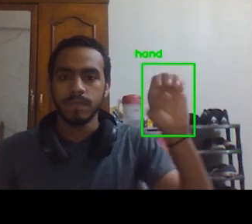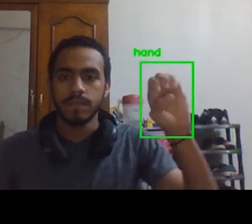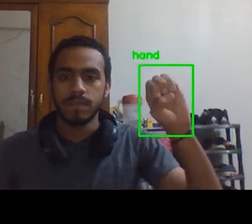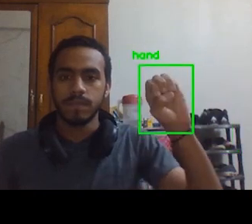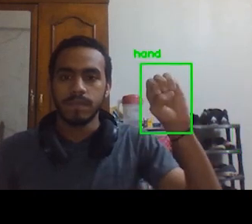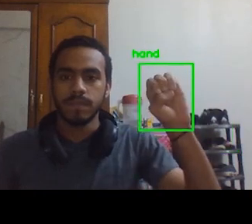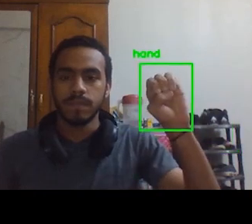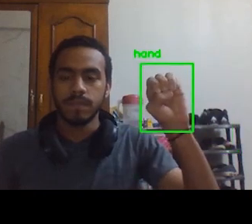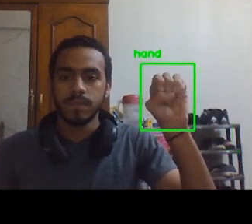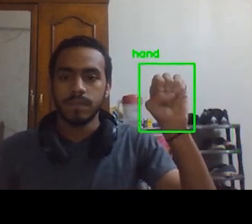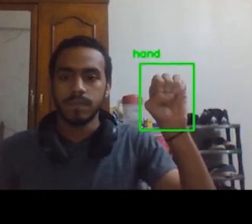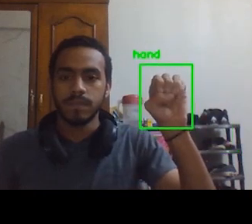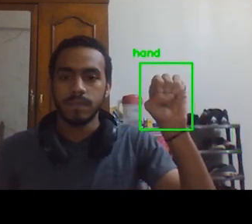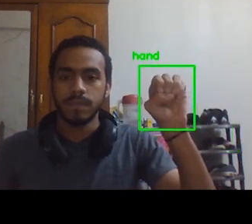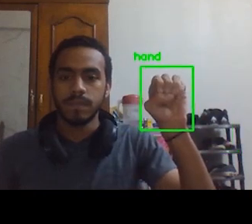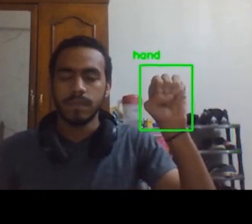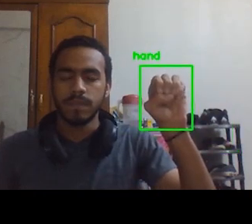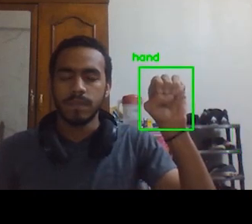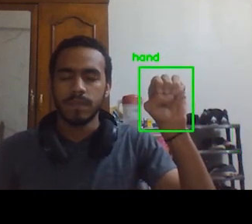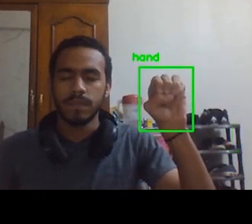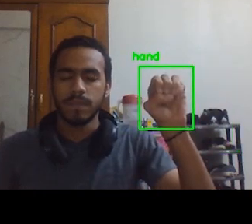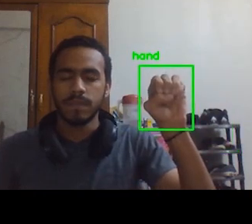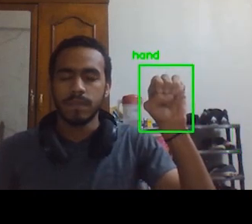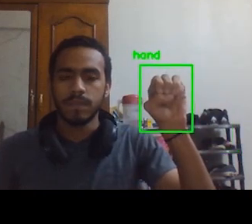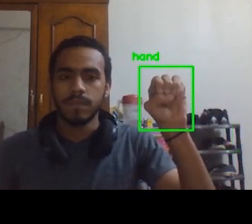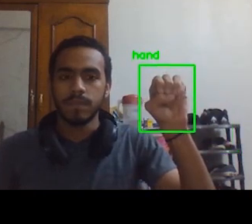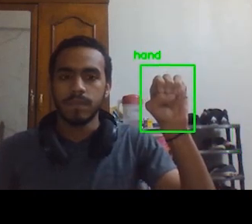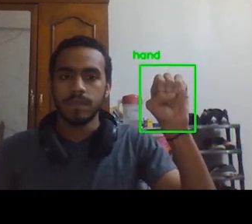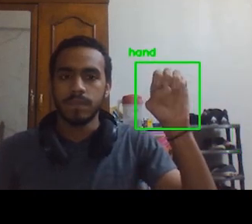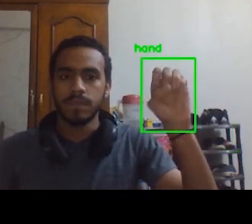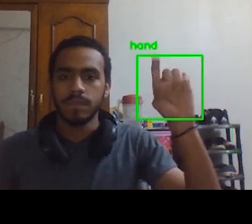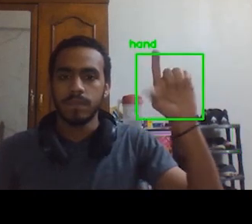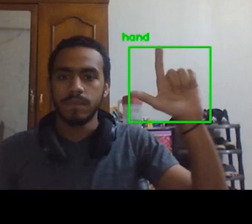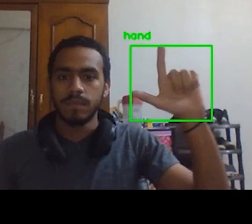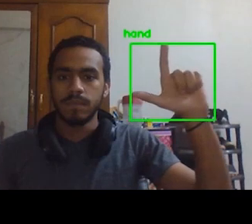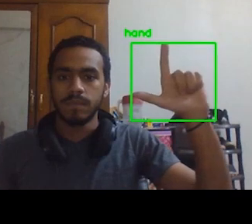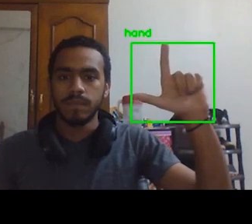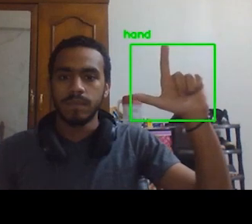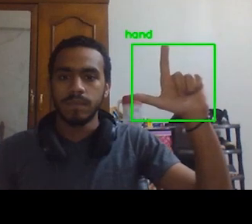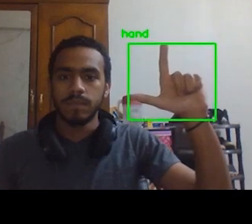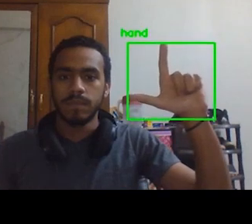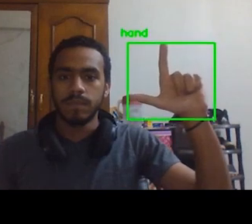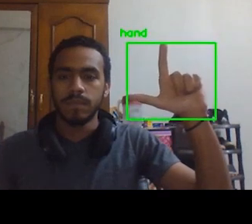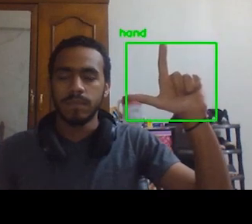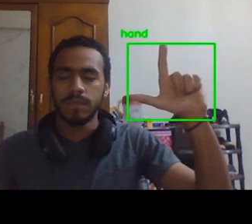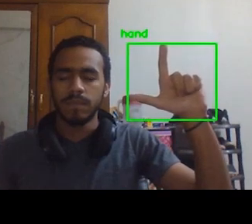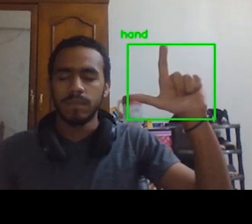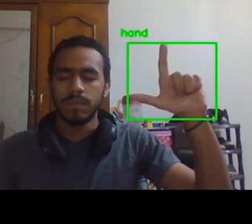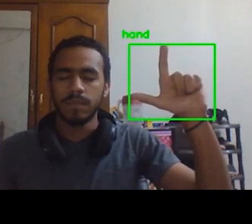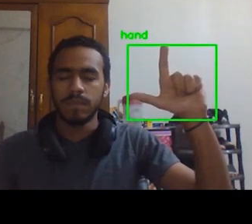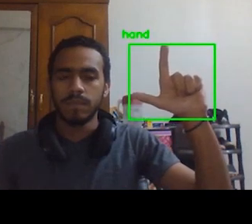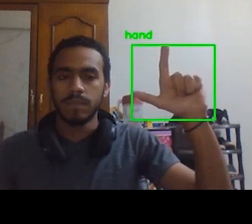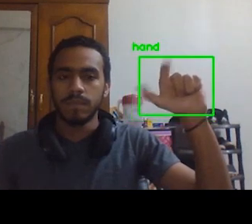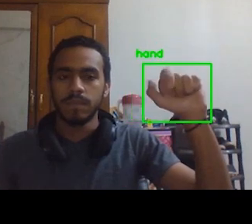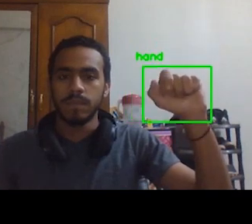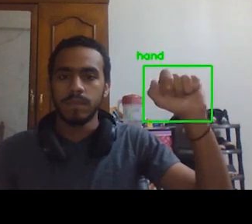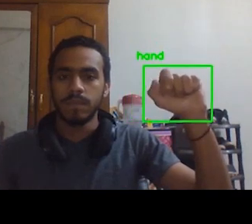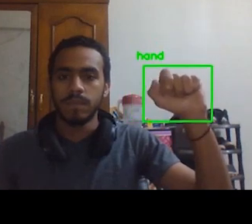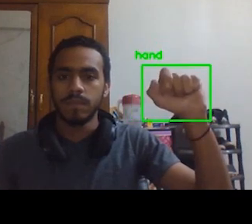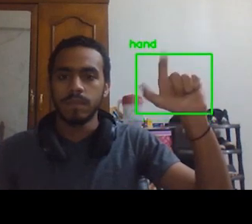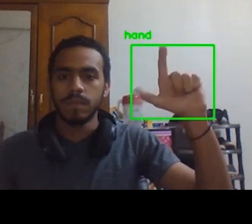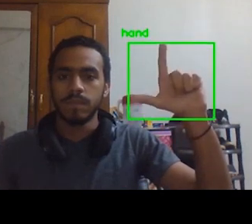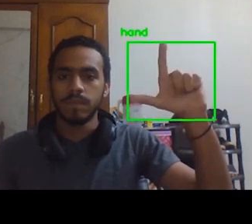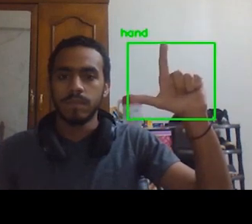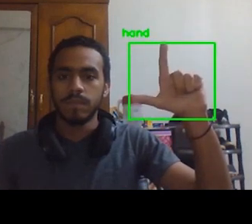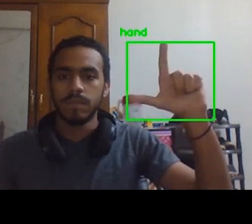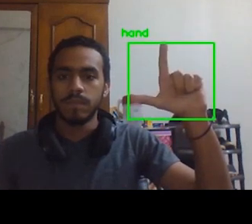The user blinks to signal to the system to register a sign gesture. To ensure that the system doesn't pick